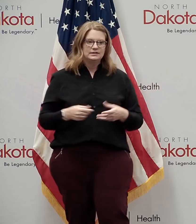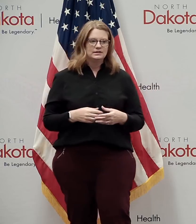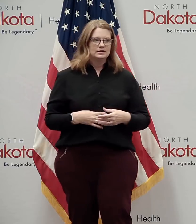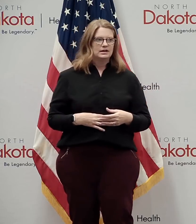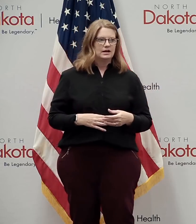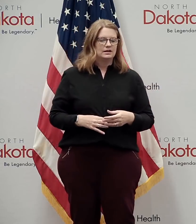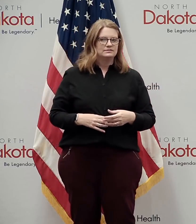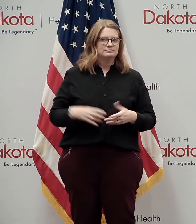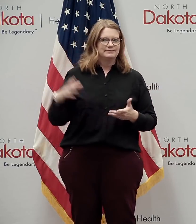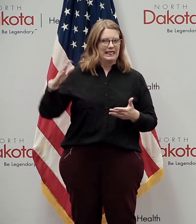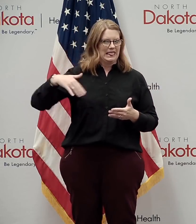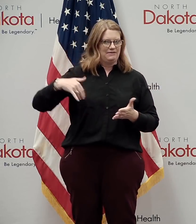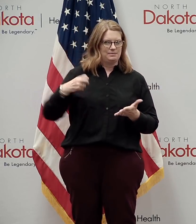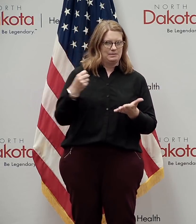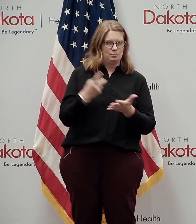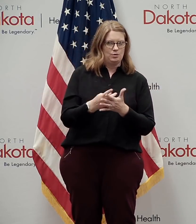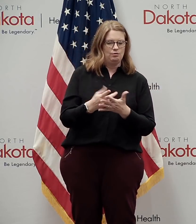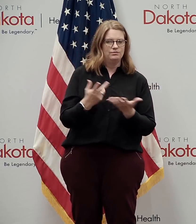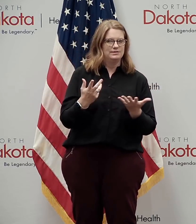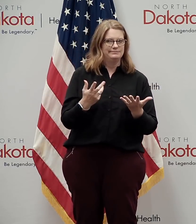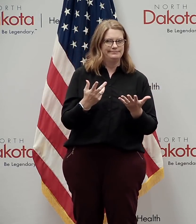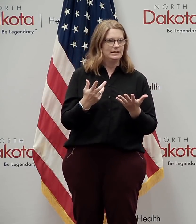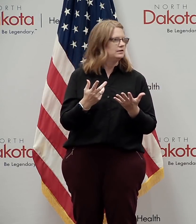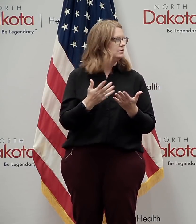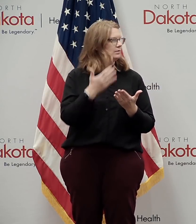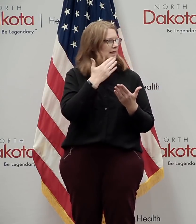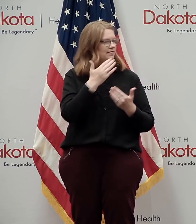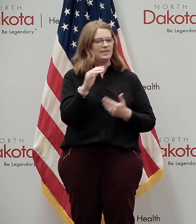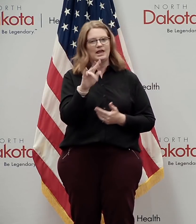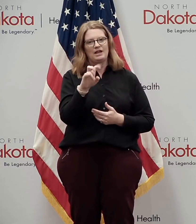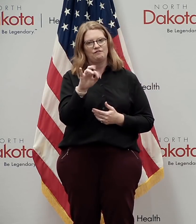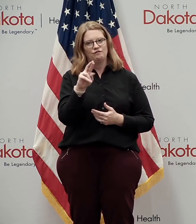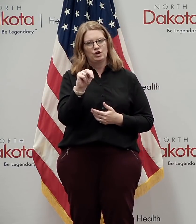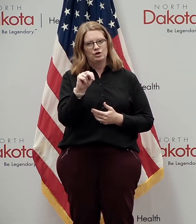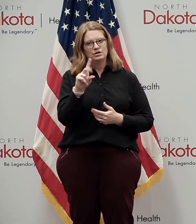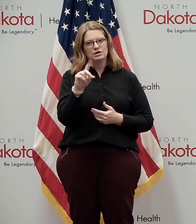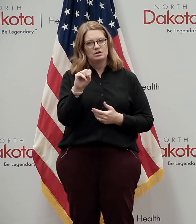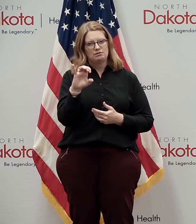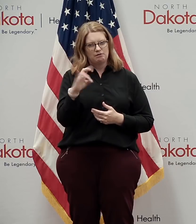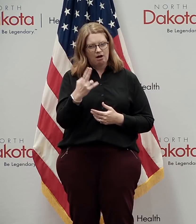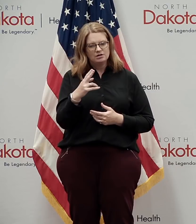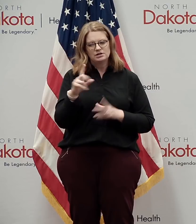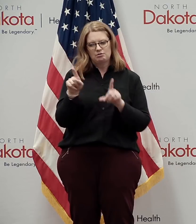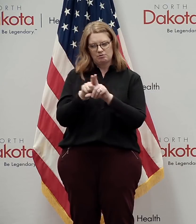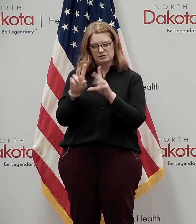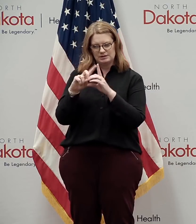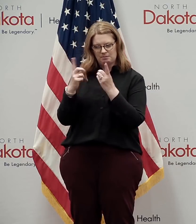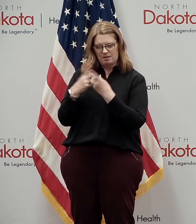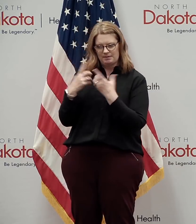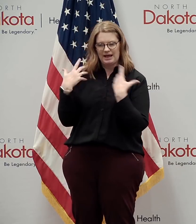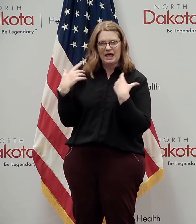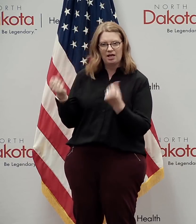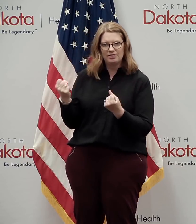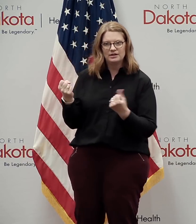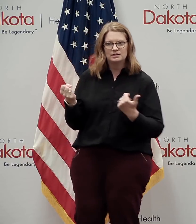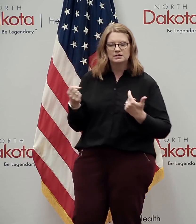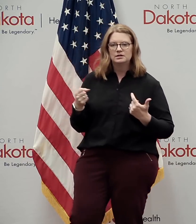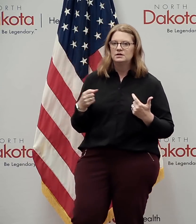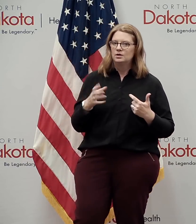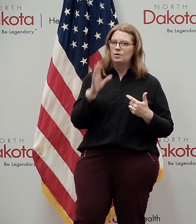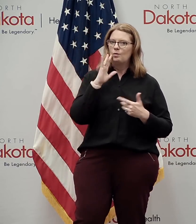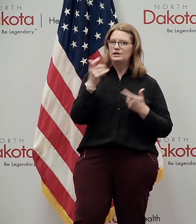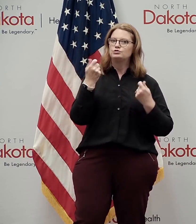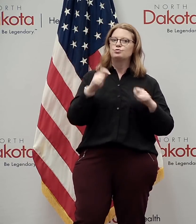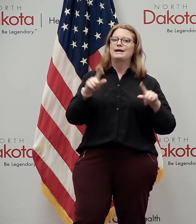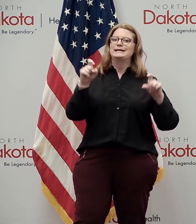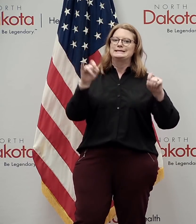been approved. And again, I want to thank Vern Dosh and the Department of Health that's thinking through this, is we're going to try to test as many as possible on